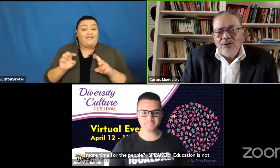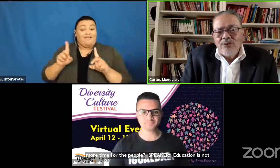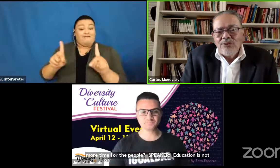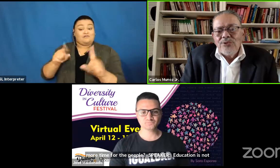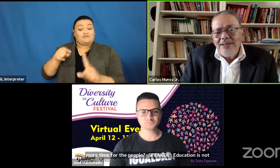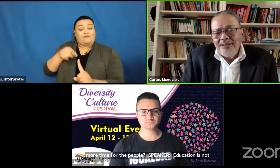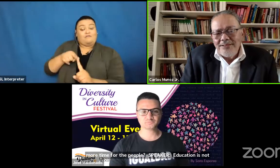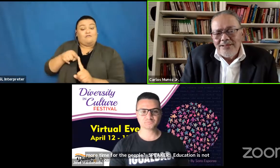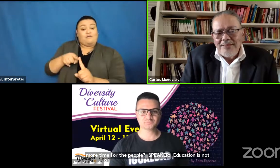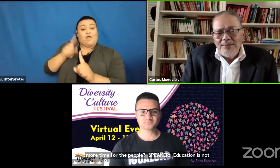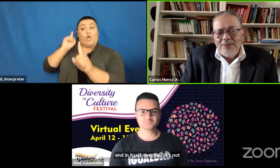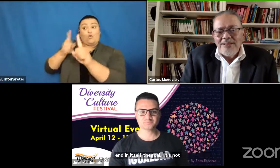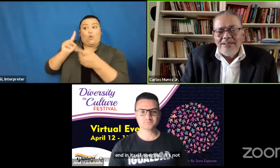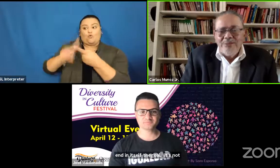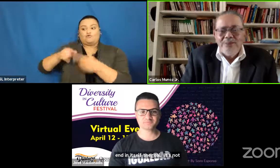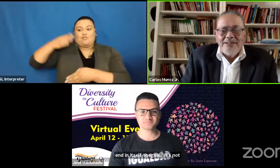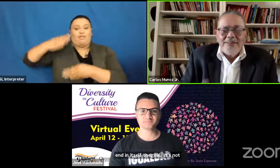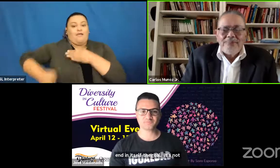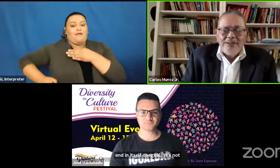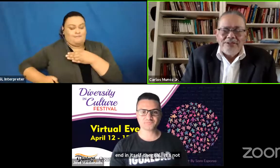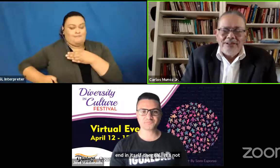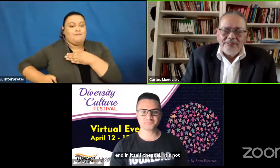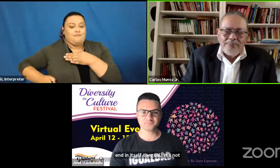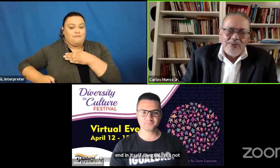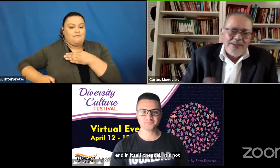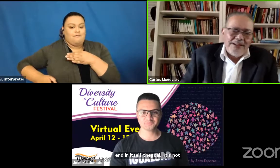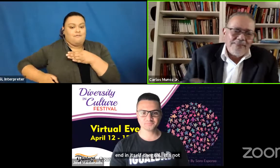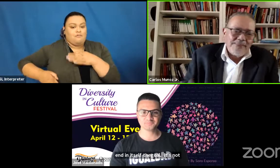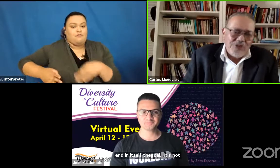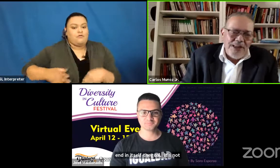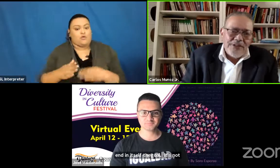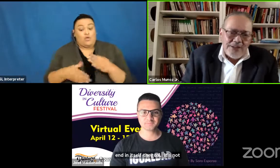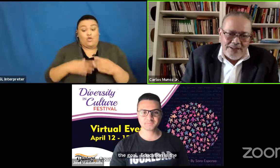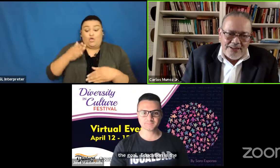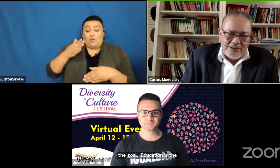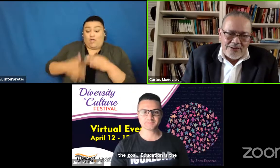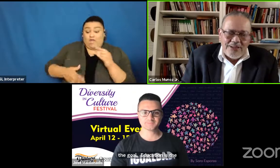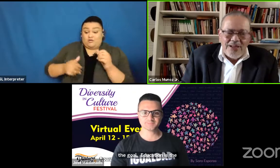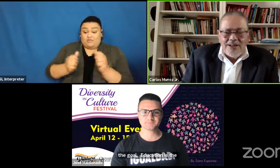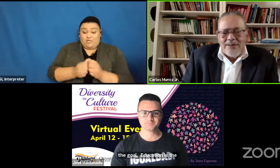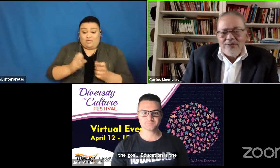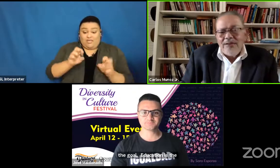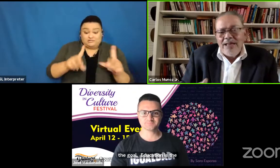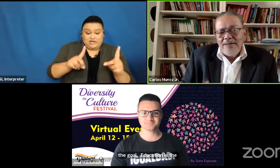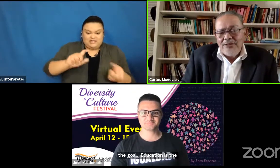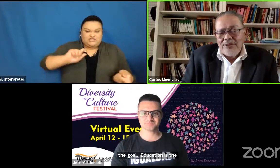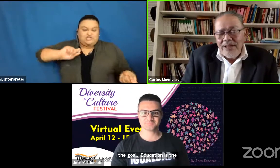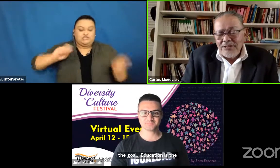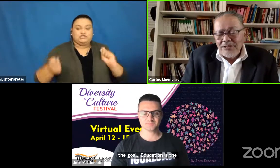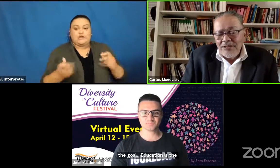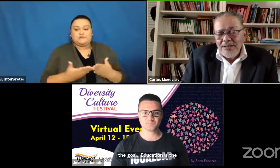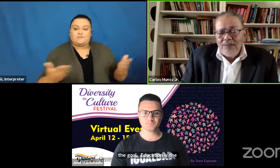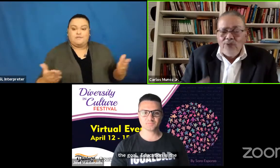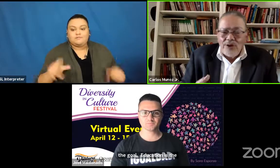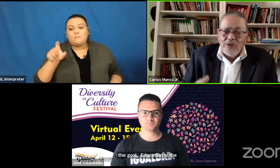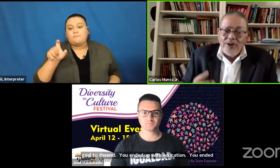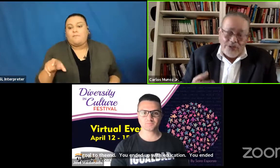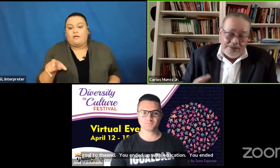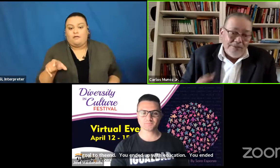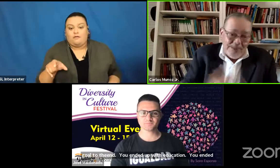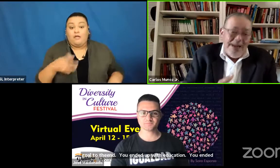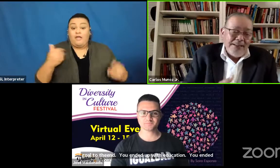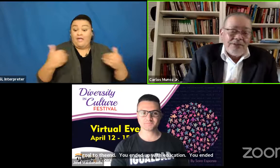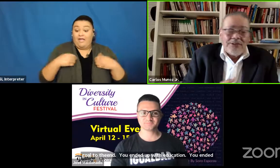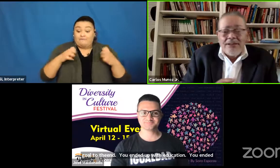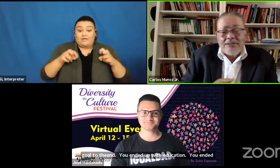the goal to the end. I mean, you ended up with education, but you ended up changing things. Okay, if you're going to have an education, one way of